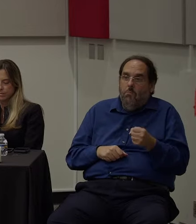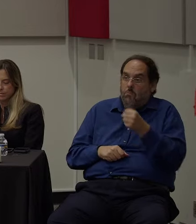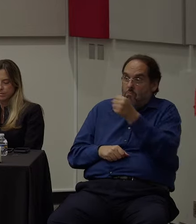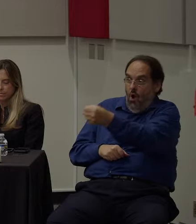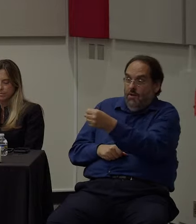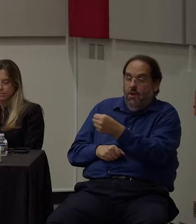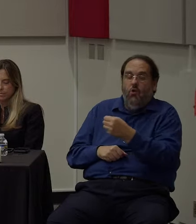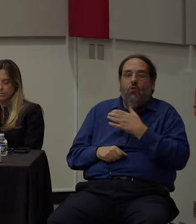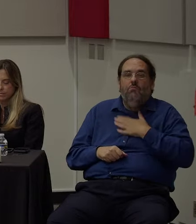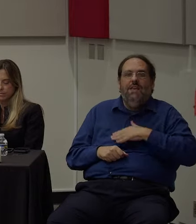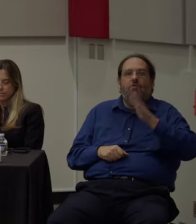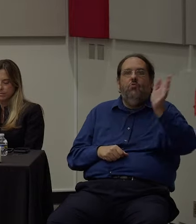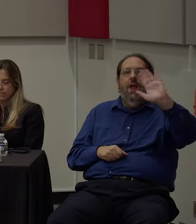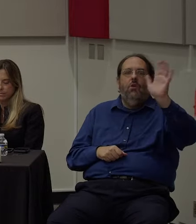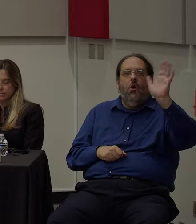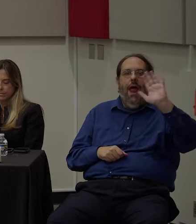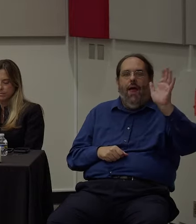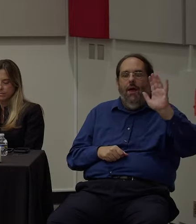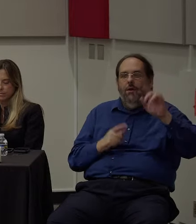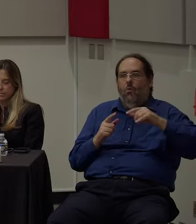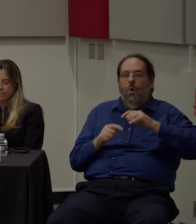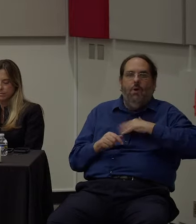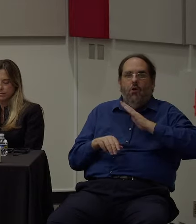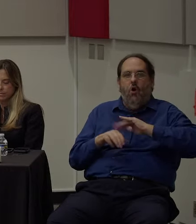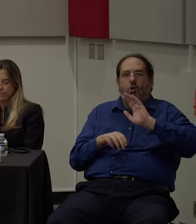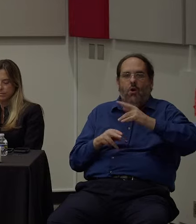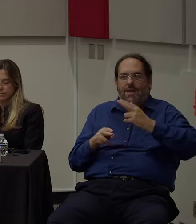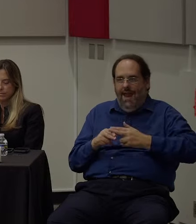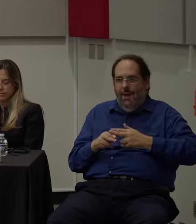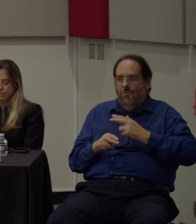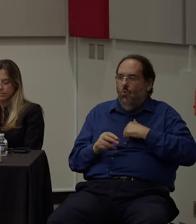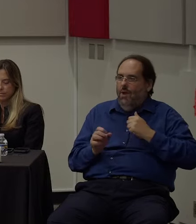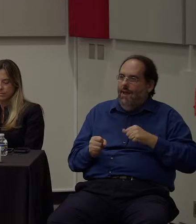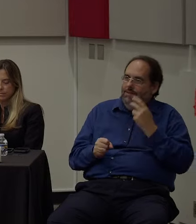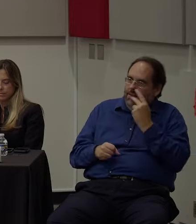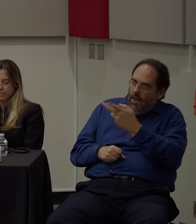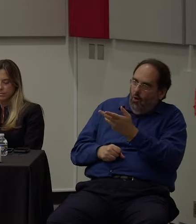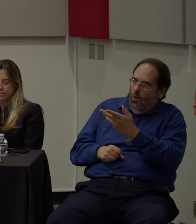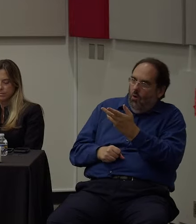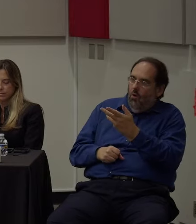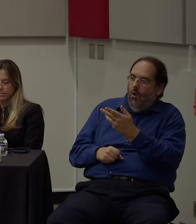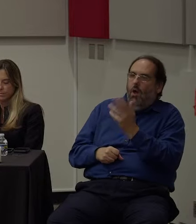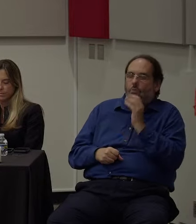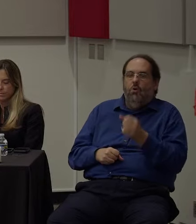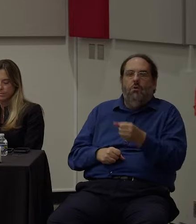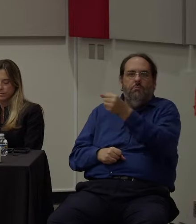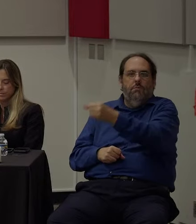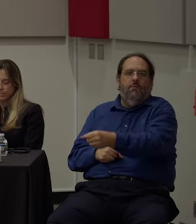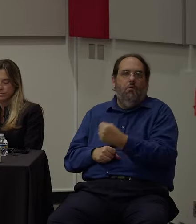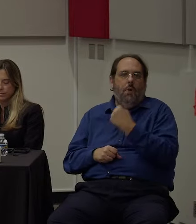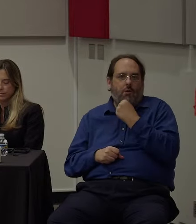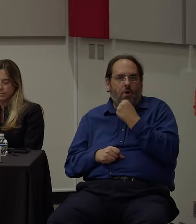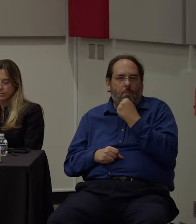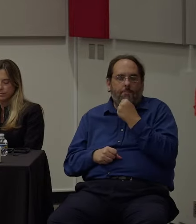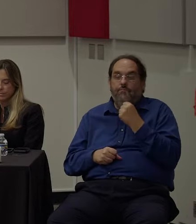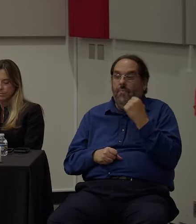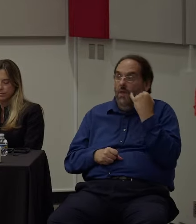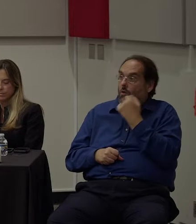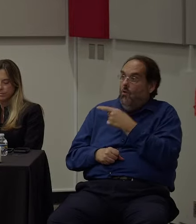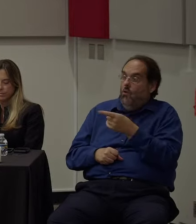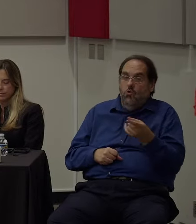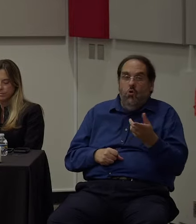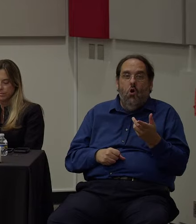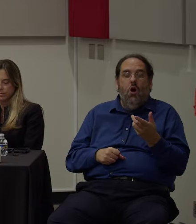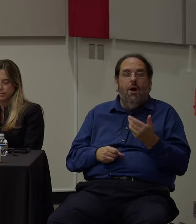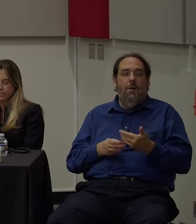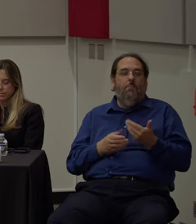you, please wave your hand when your name is called so we can see you and we'll bring you one. For those of you